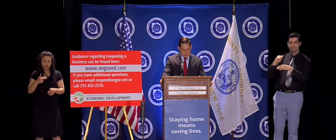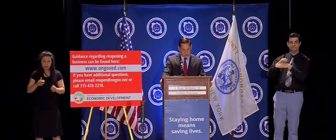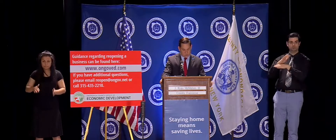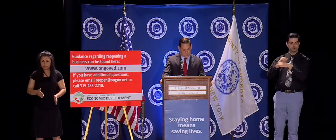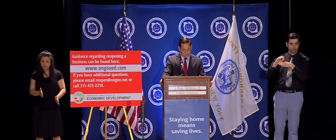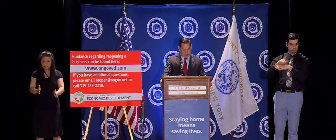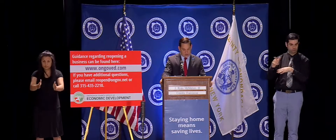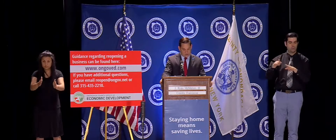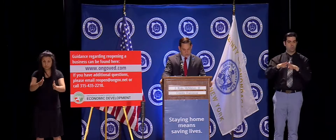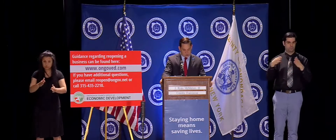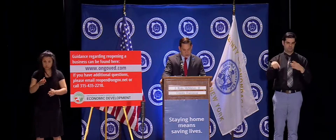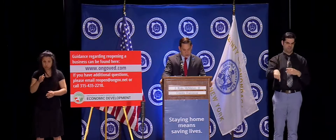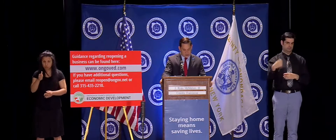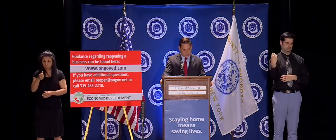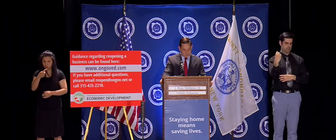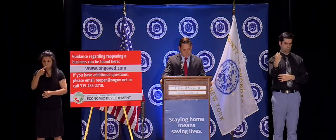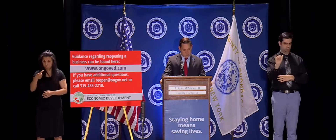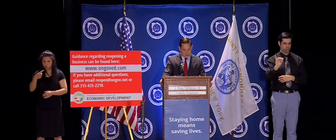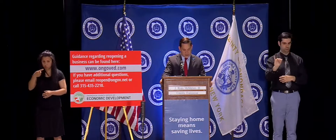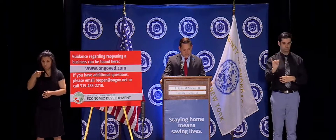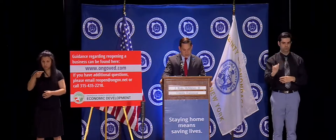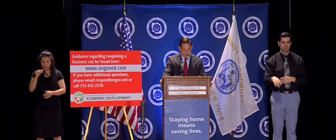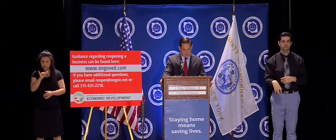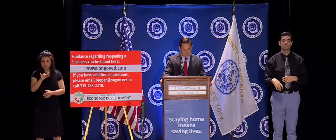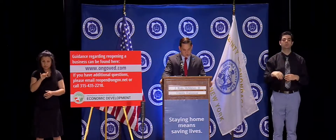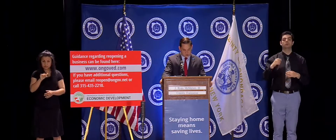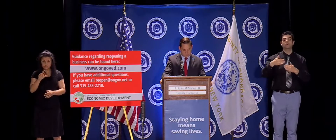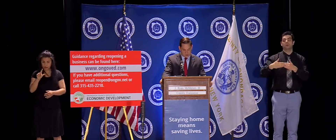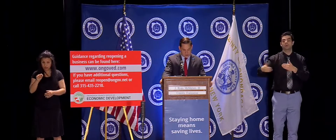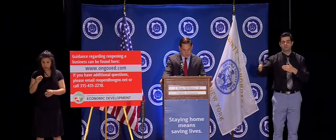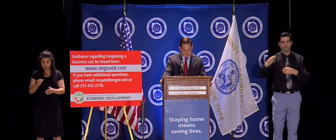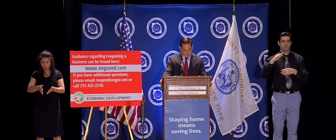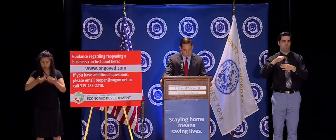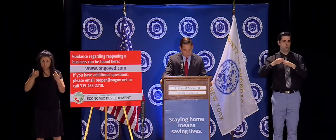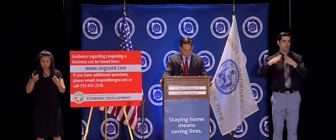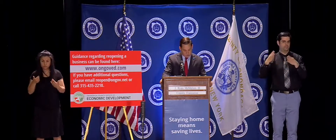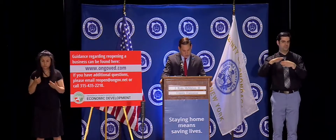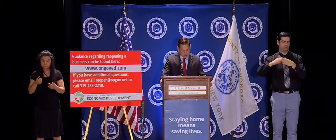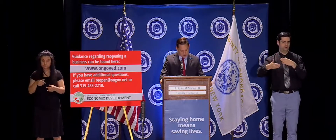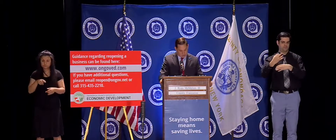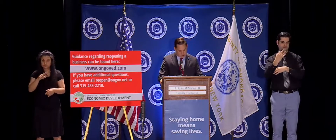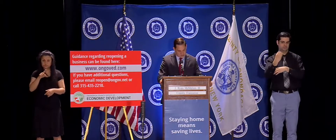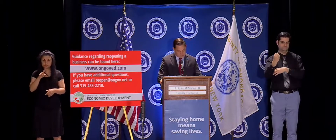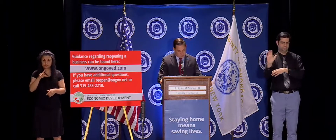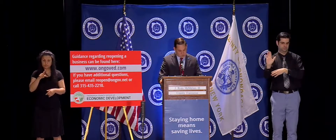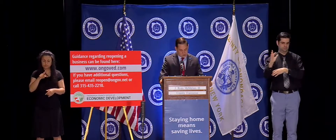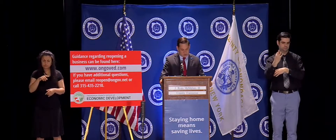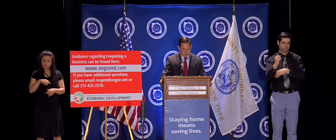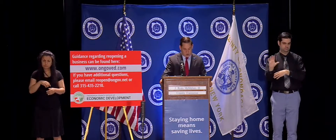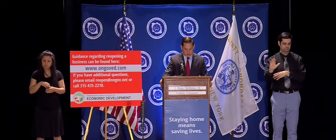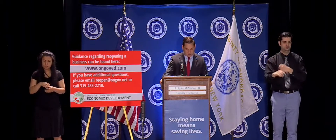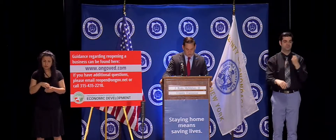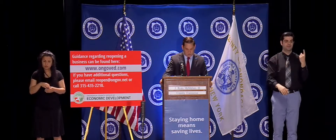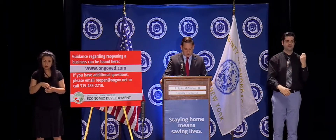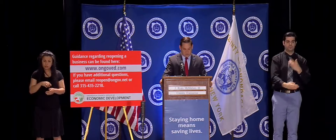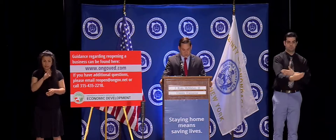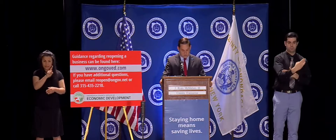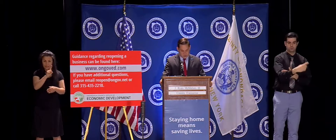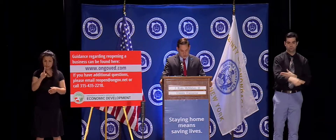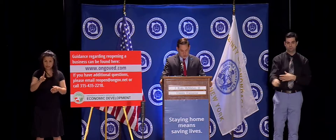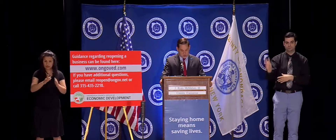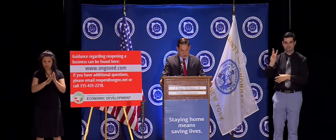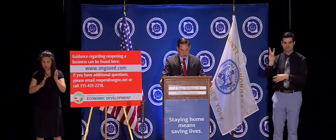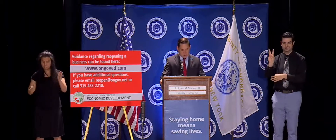They will be open Friday through Sundays from 11 a.m. to 6 p.m. Capacity will be limited to 150